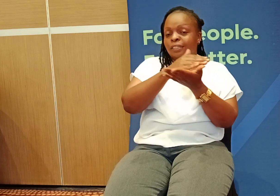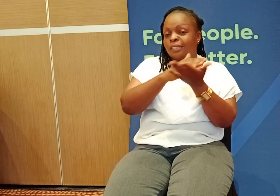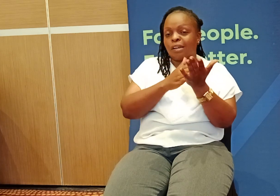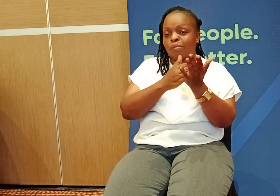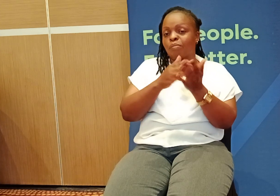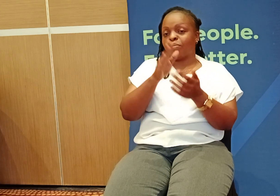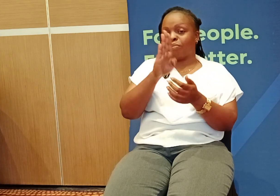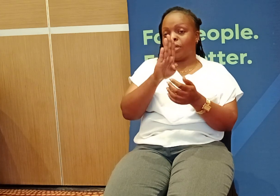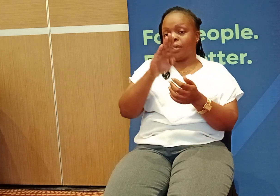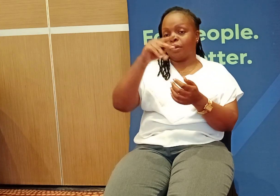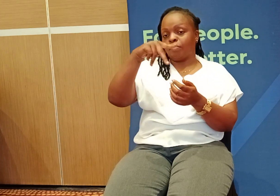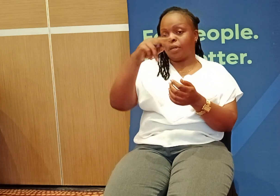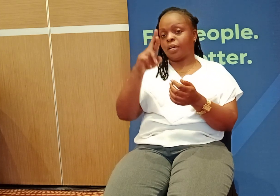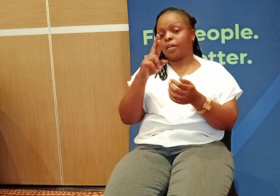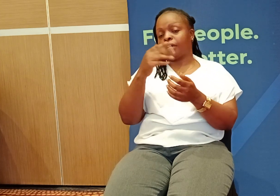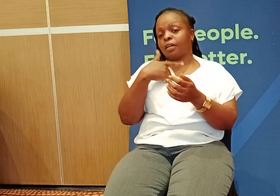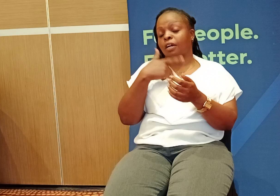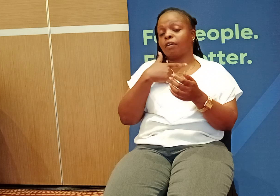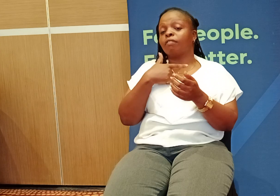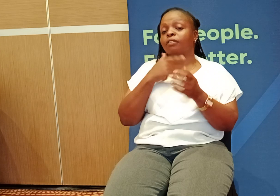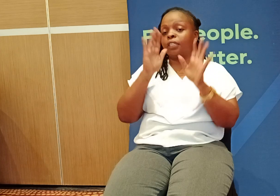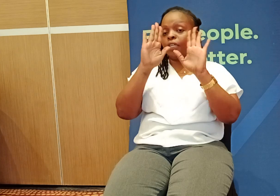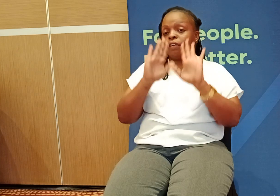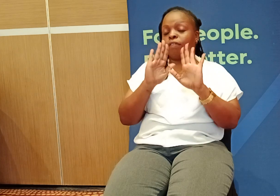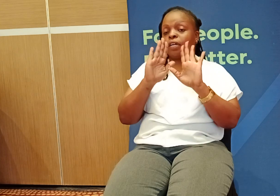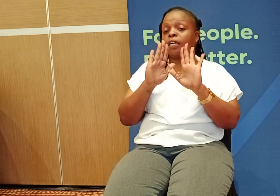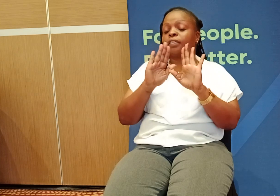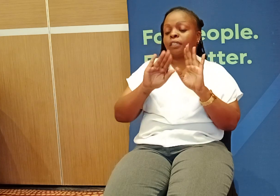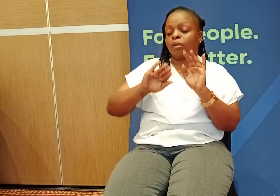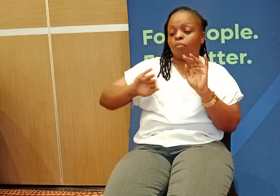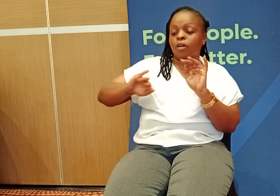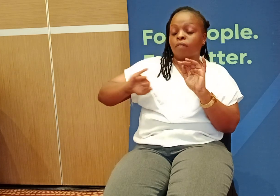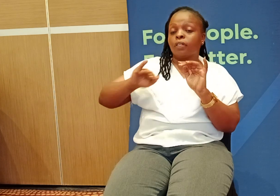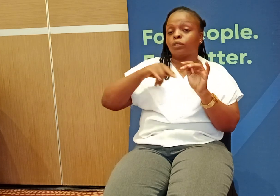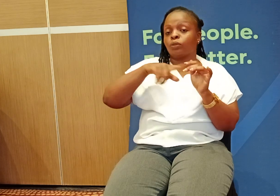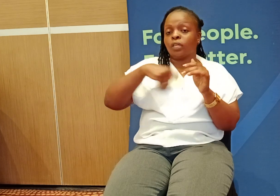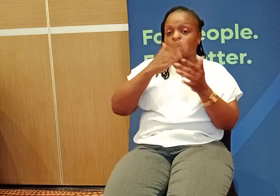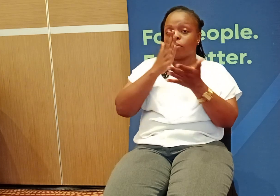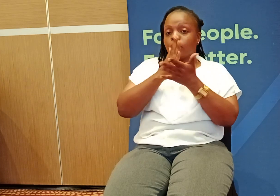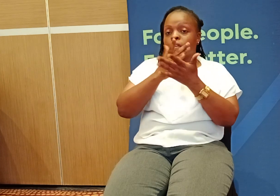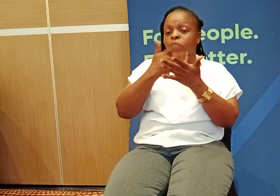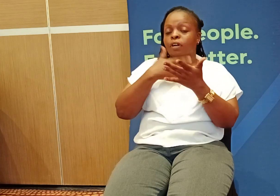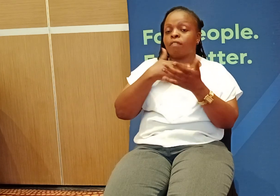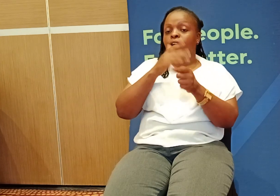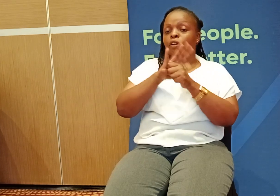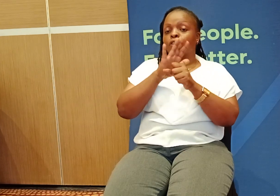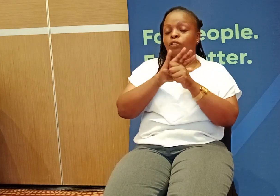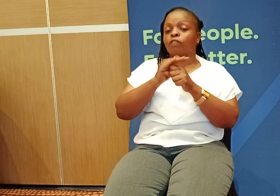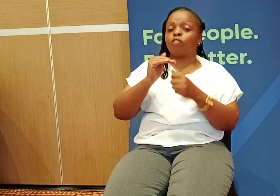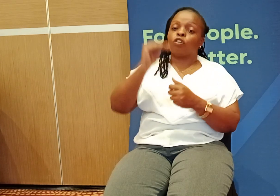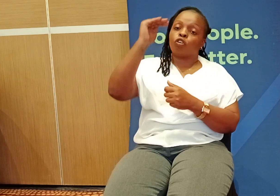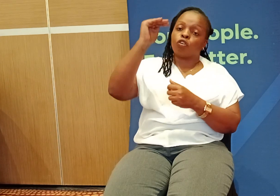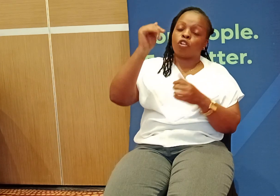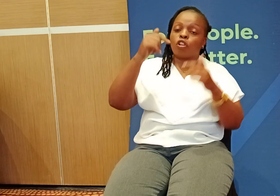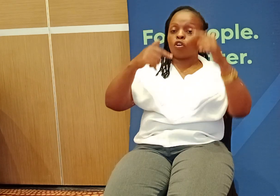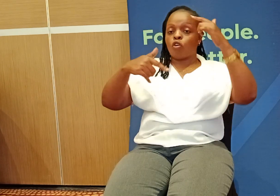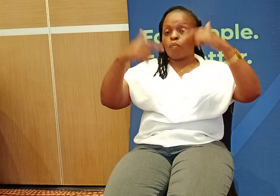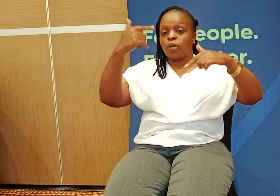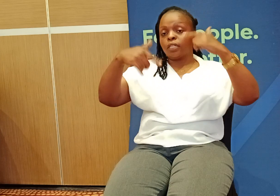having some significant buffers because we believe that there's a lot of room for growth. The competitive nature of the Rwanda market, we